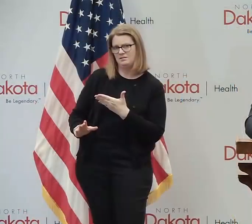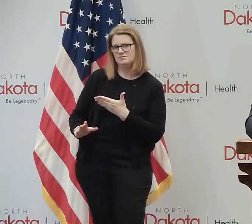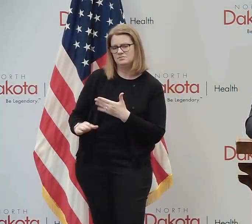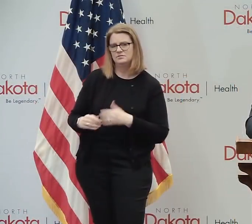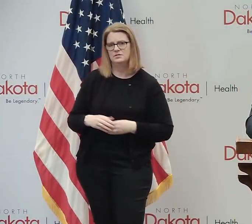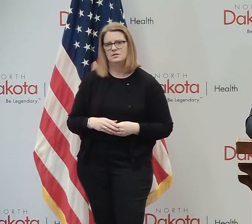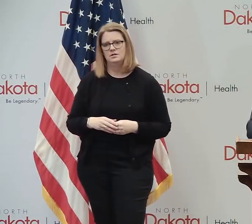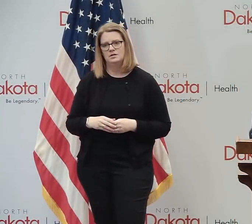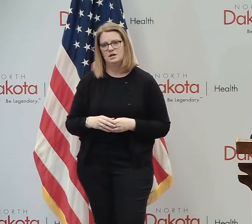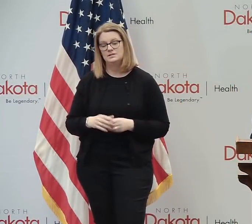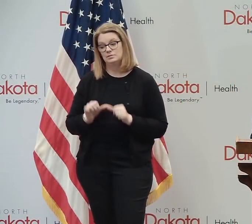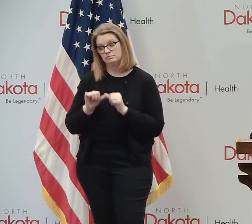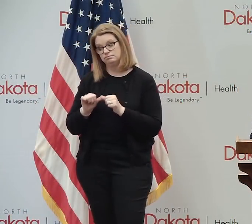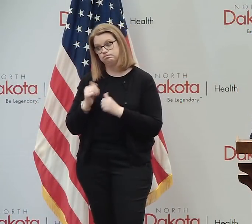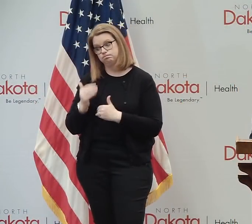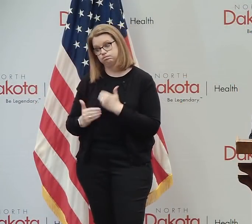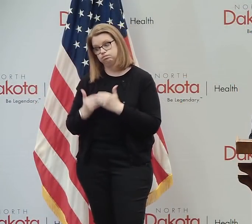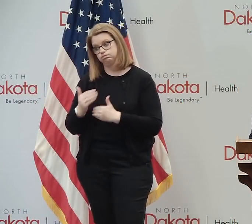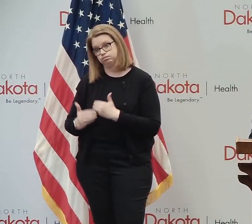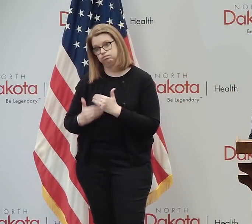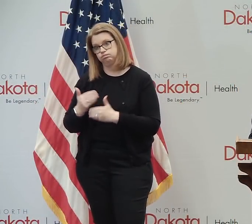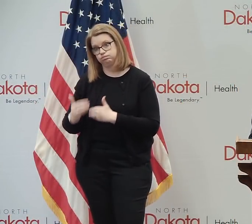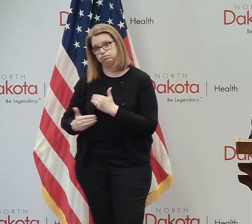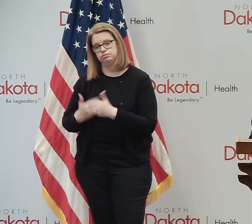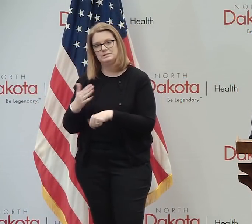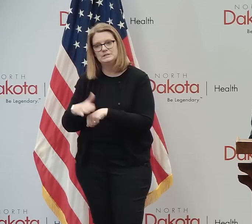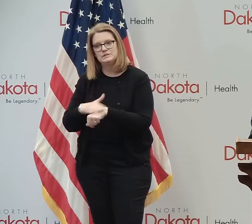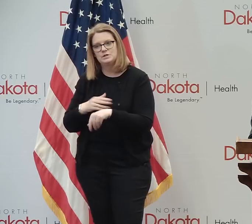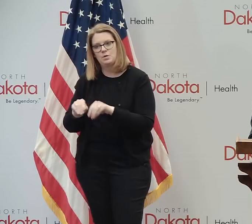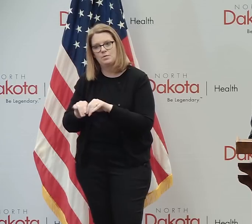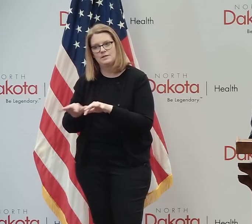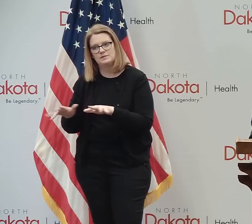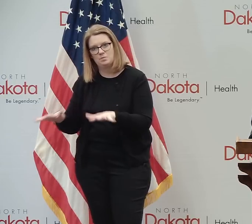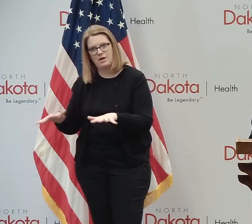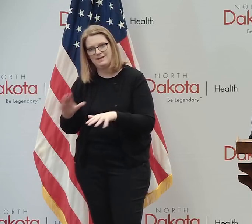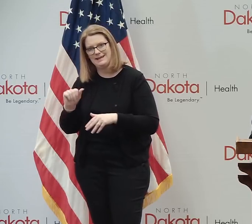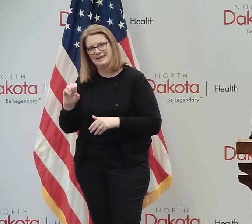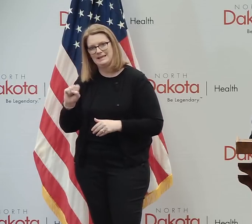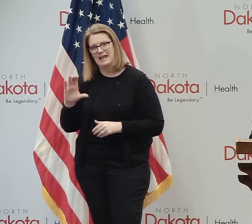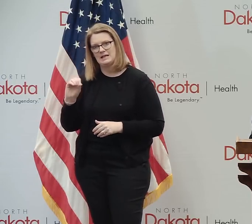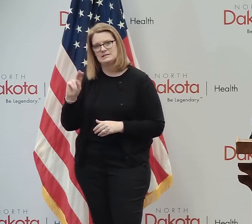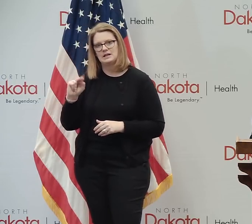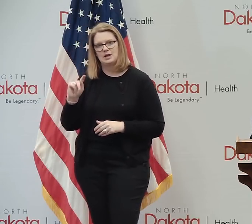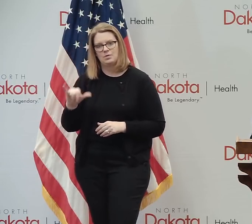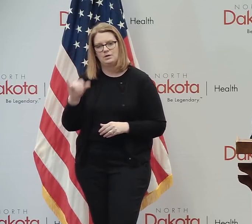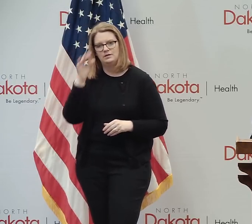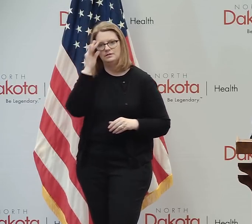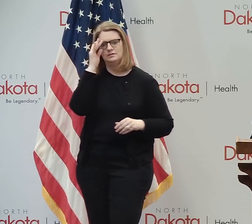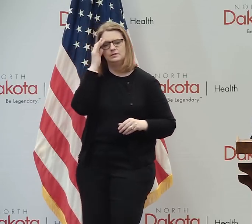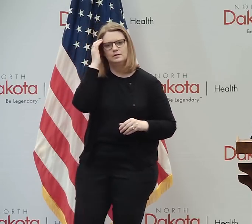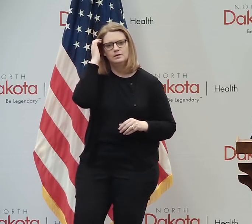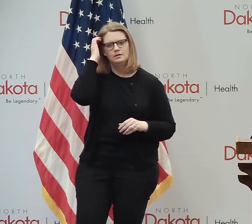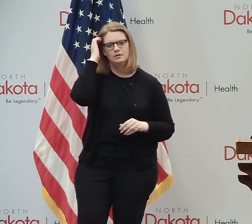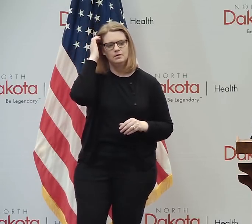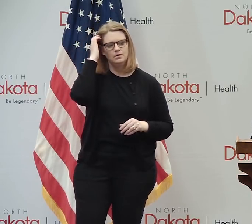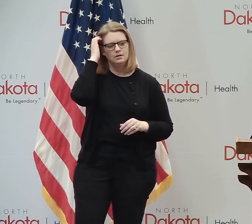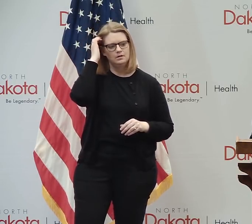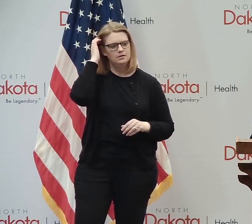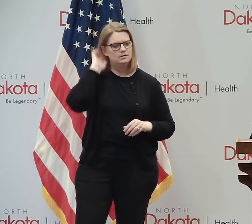we work nonstop to try to slow the spread in Cass County. When